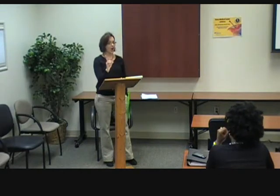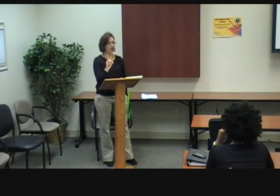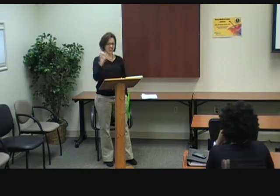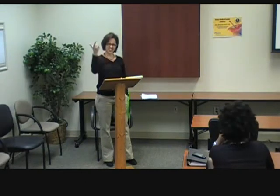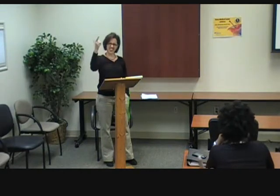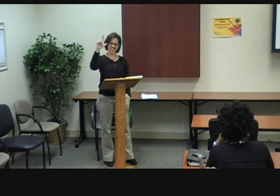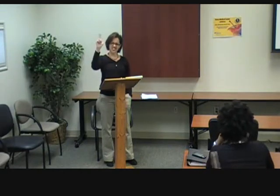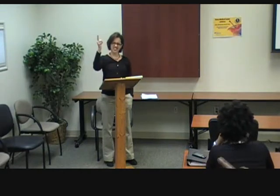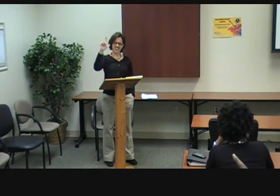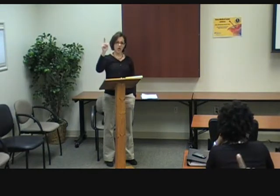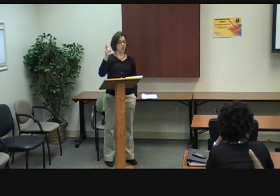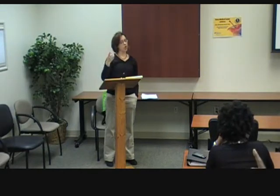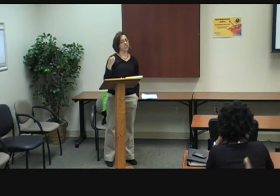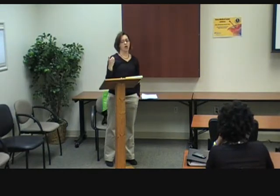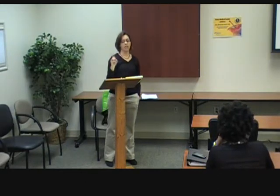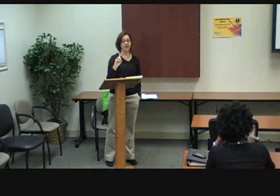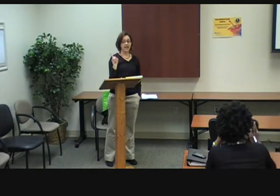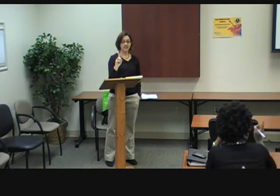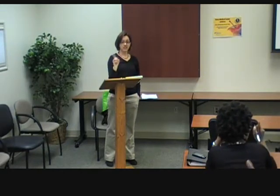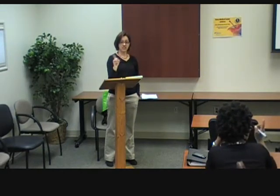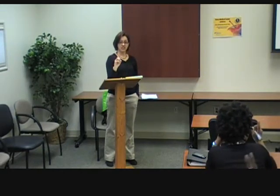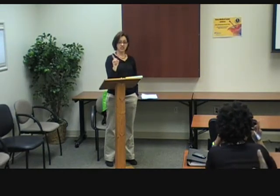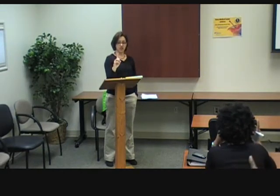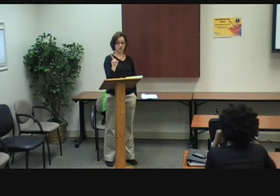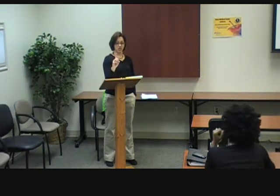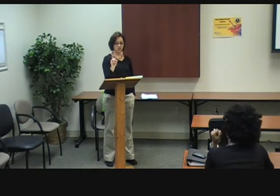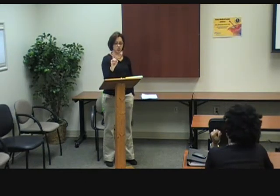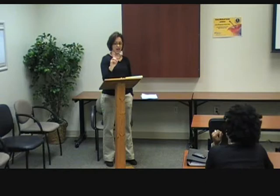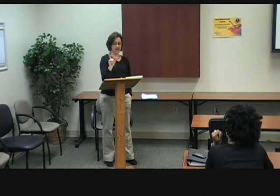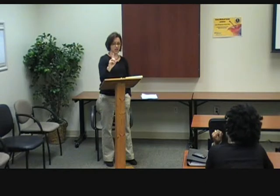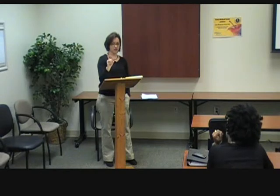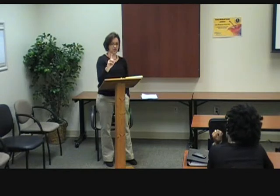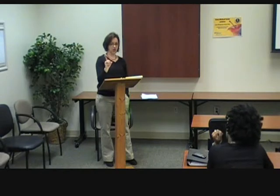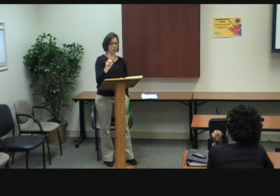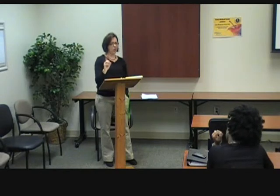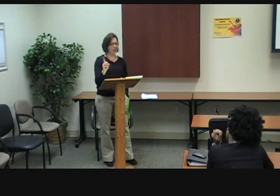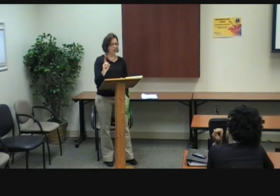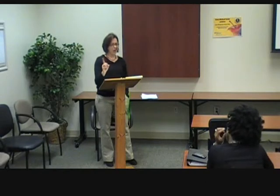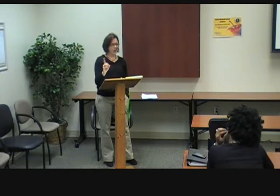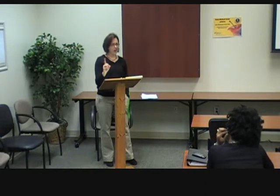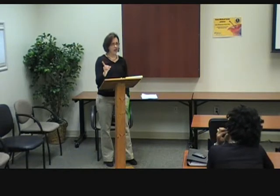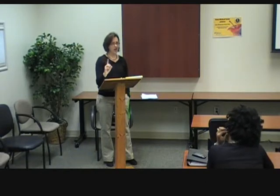There's no What's this? thumb. It's just a finger. You're just wagging your finger.